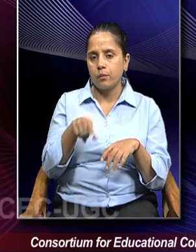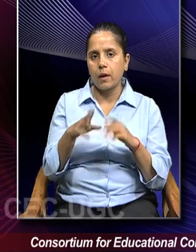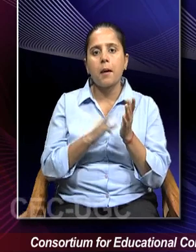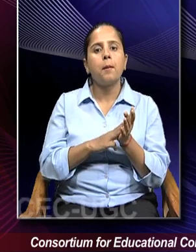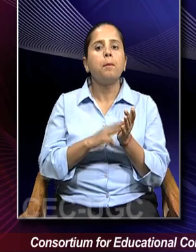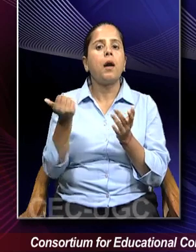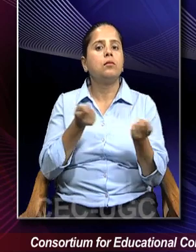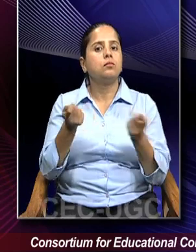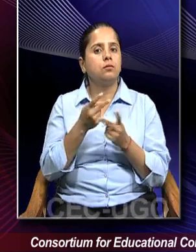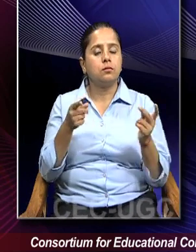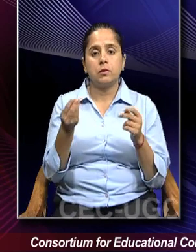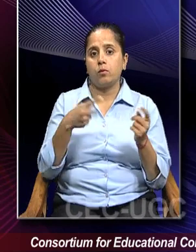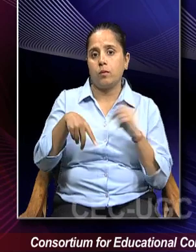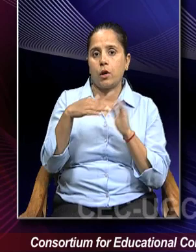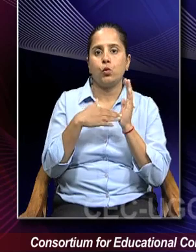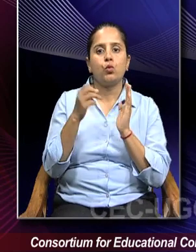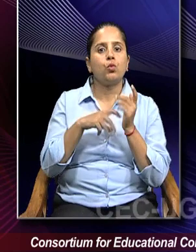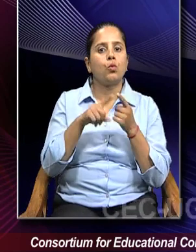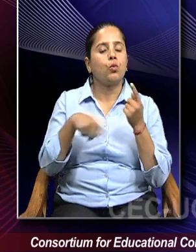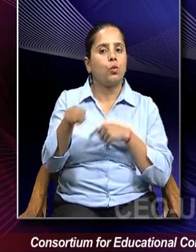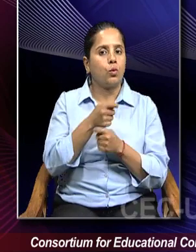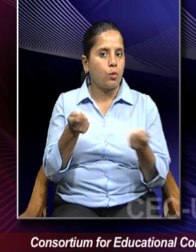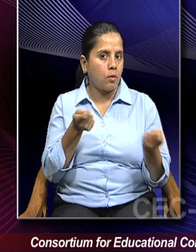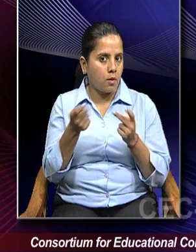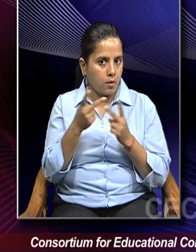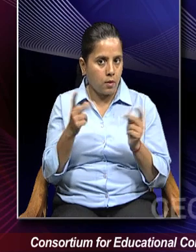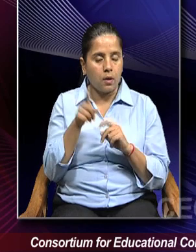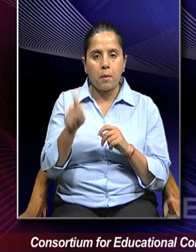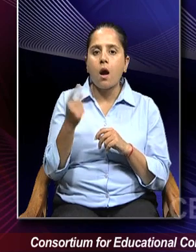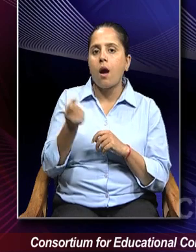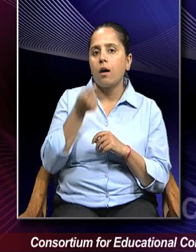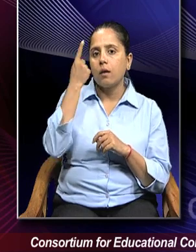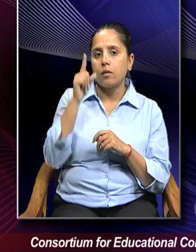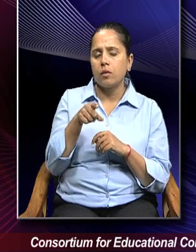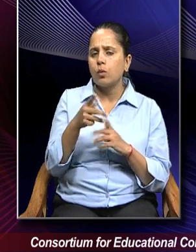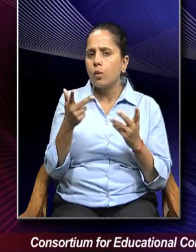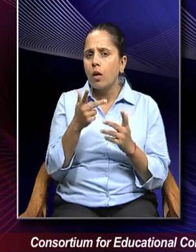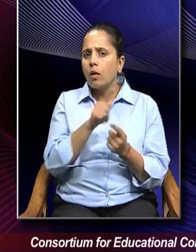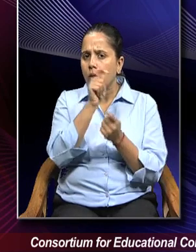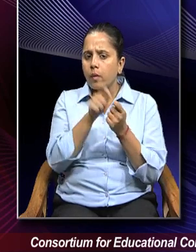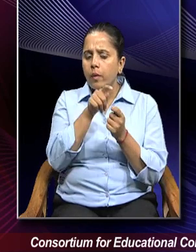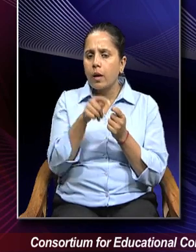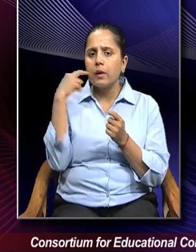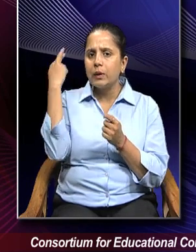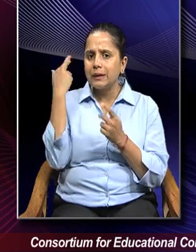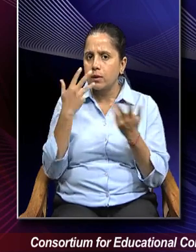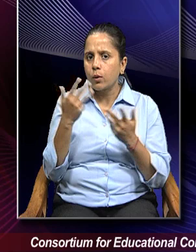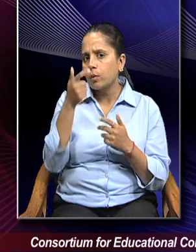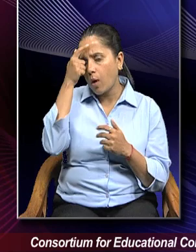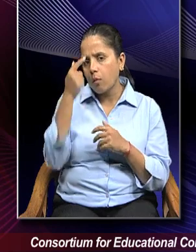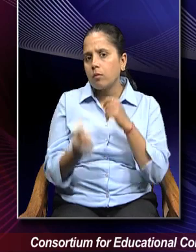with this specific zone wherein they have to understand that what exactly is the root of the